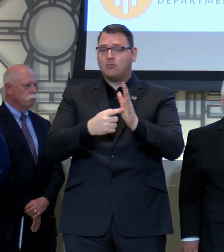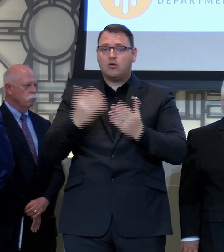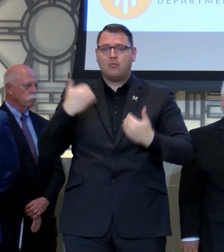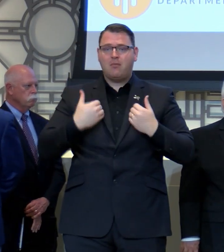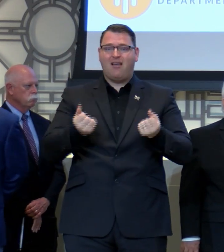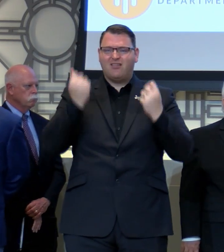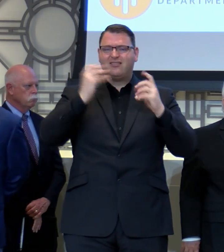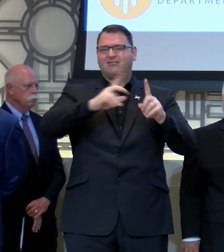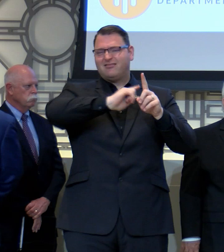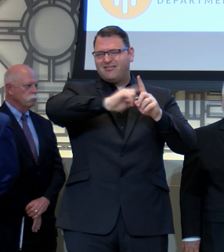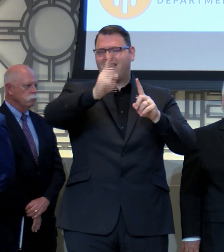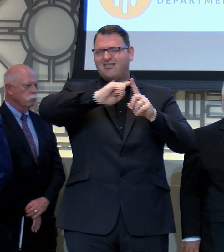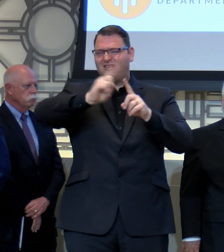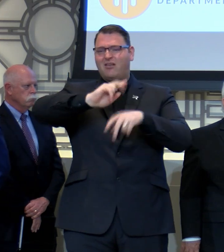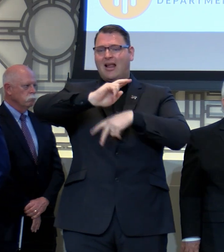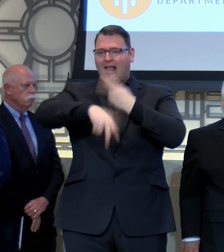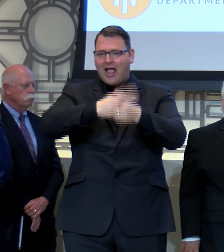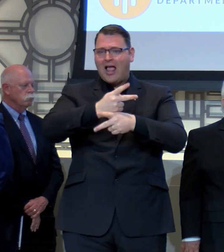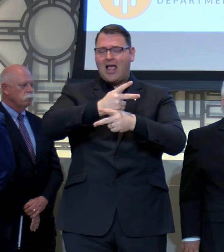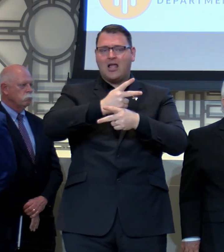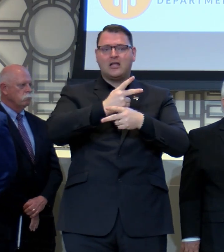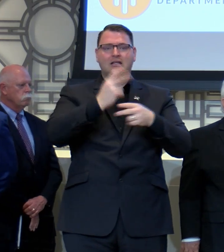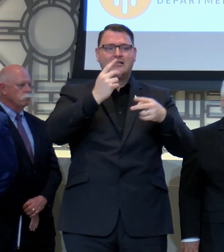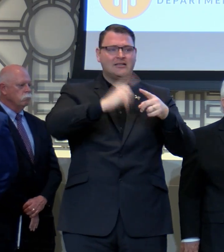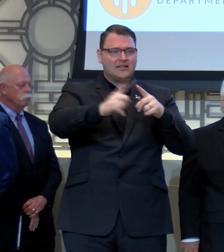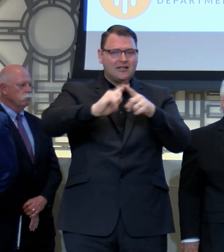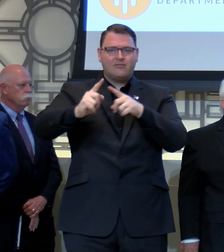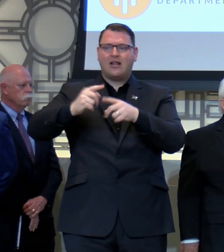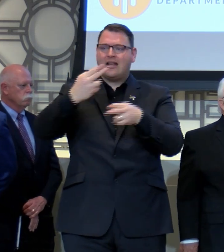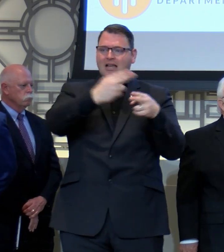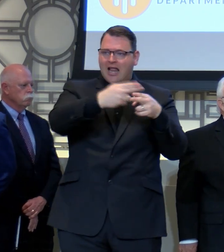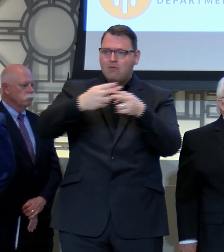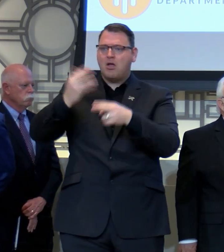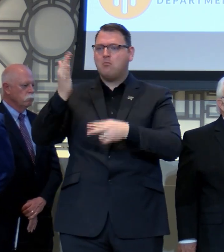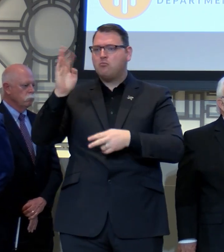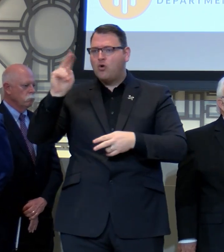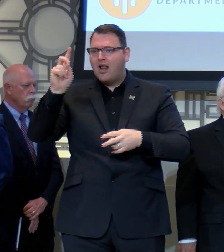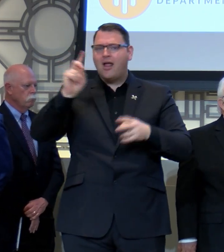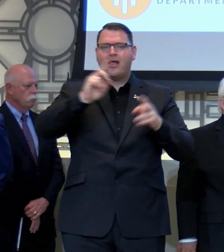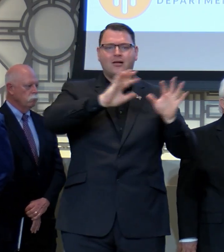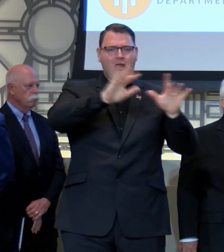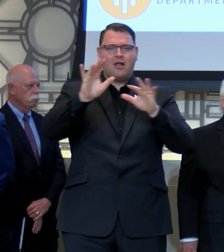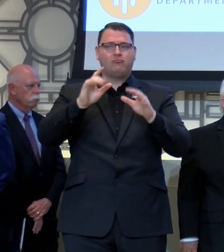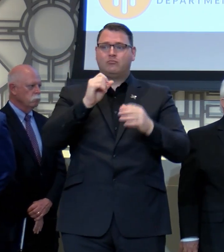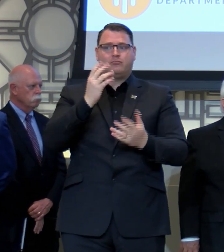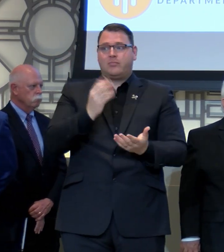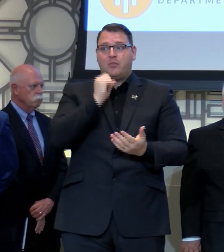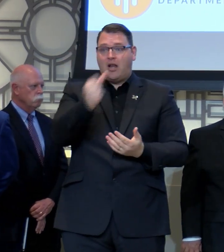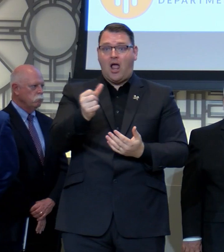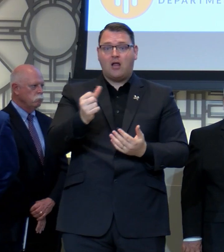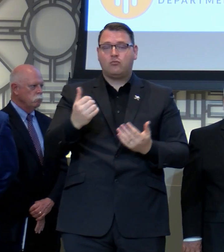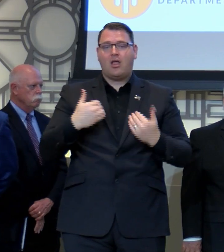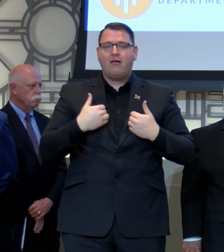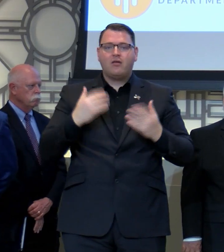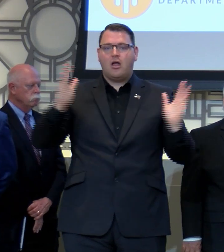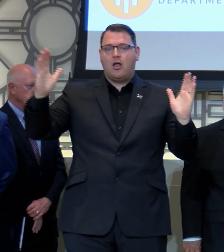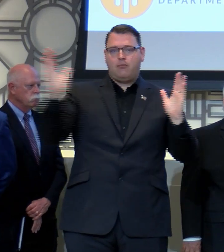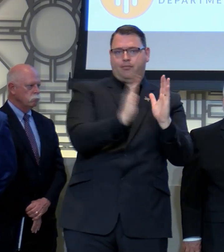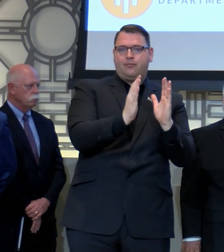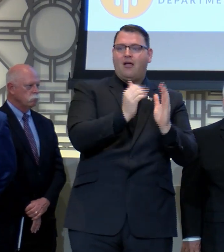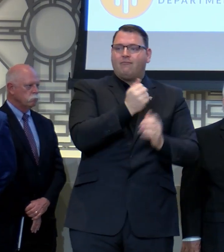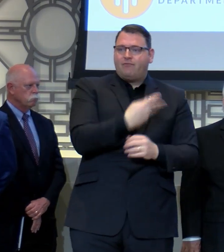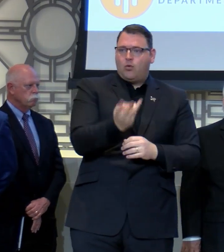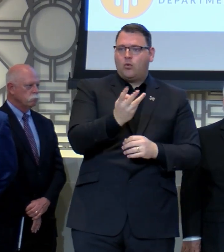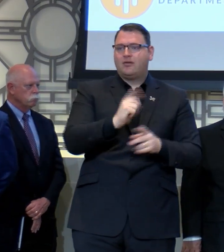to get groceries out. And we're confident that we're going to be able to do that. So you may not see 40 different kinds of bread or 100 kinds of